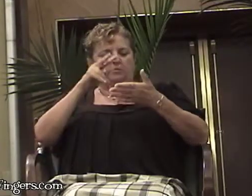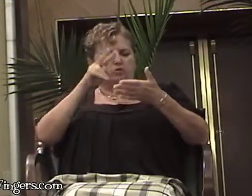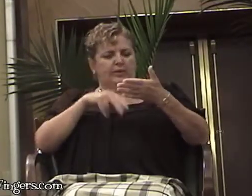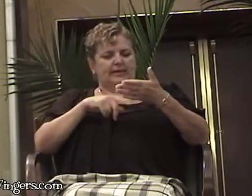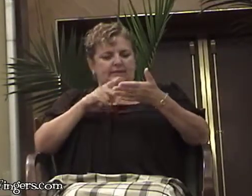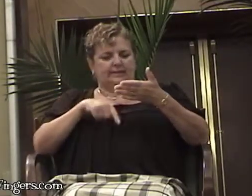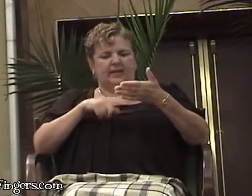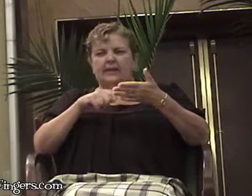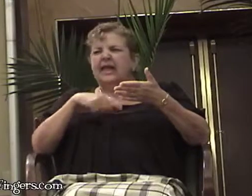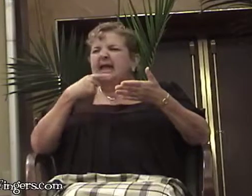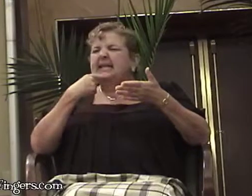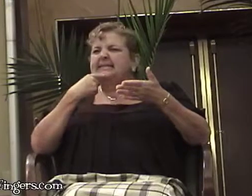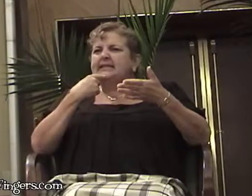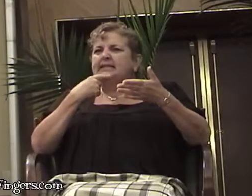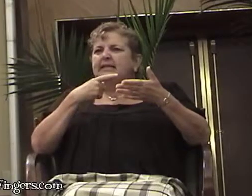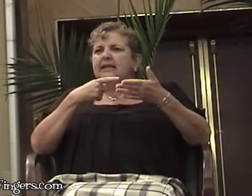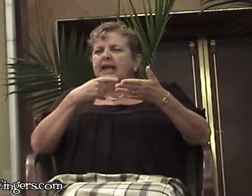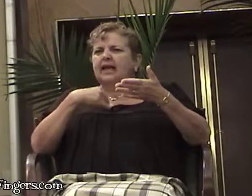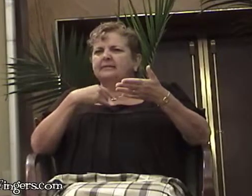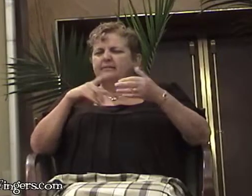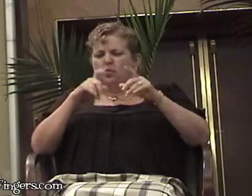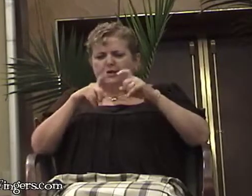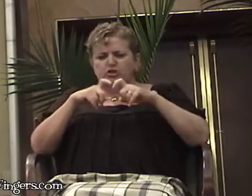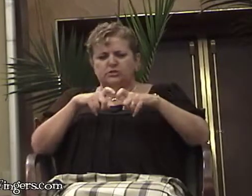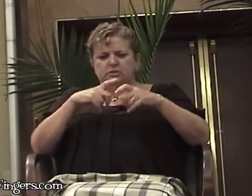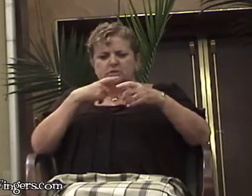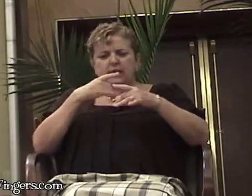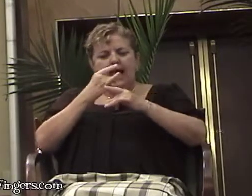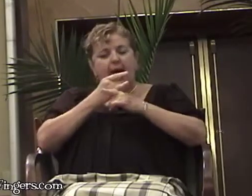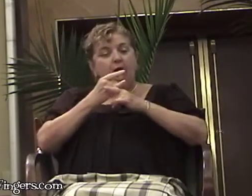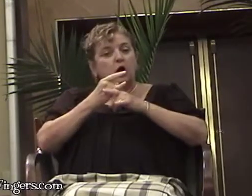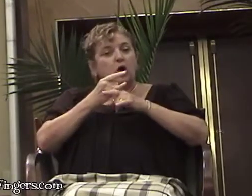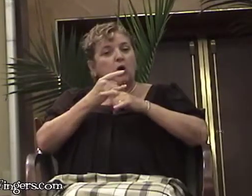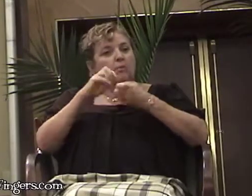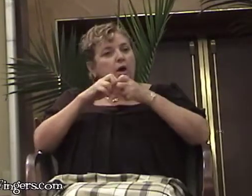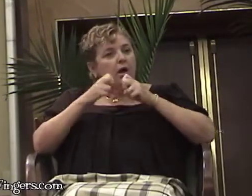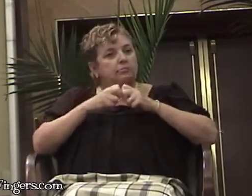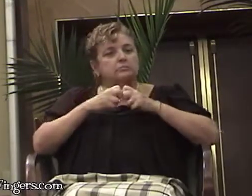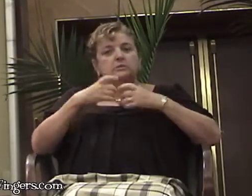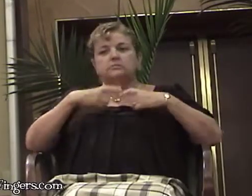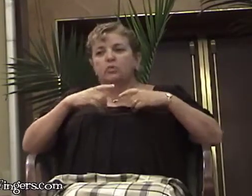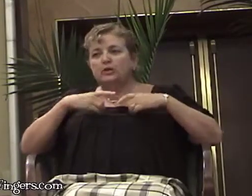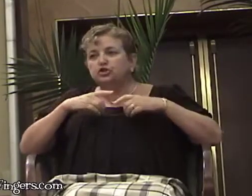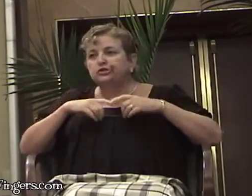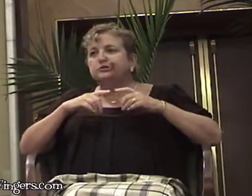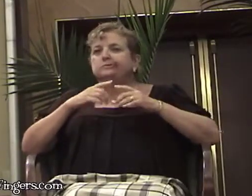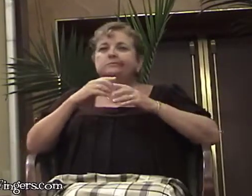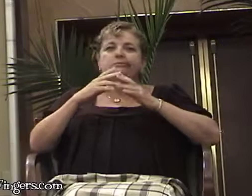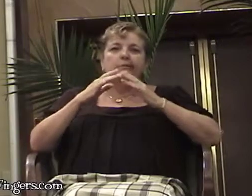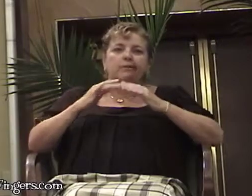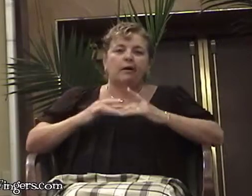had a bunch of questions. It said alcohol problems, drug problems, depression, marital problems, thoughts of suicide. I was 4 out of